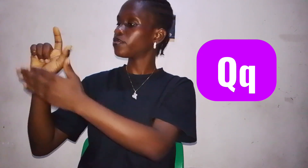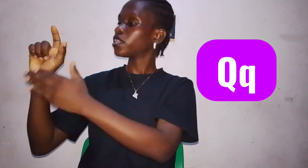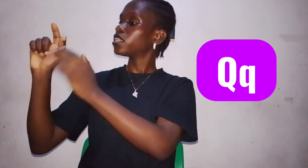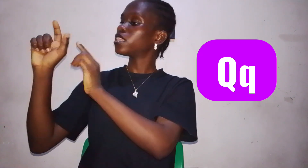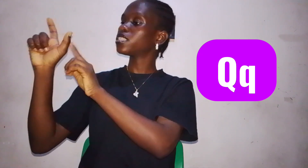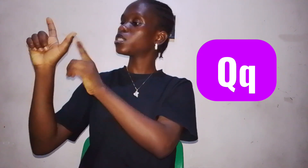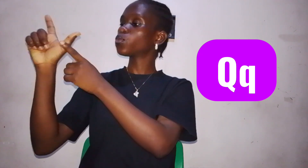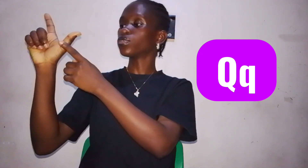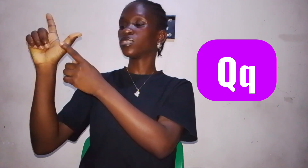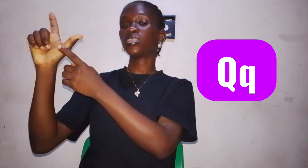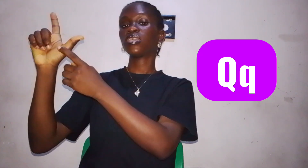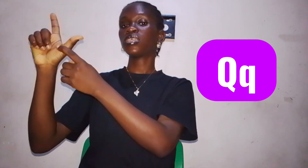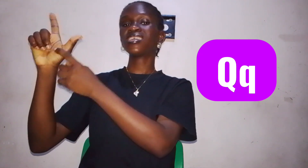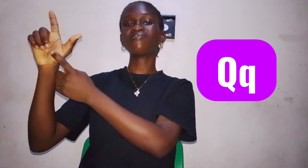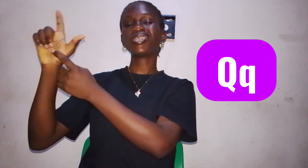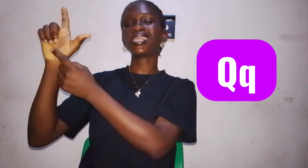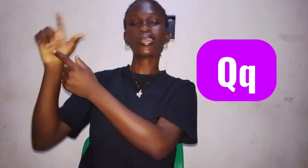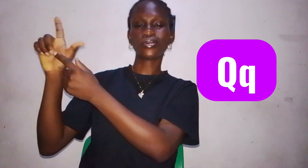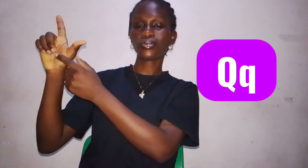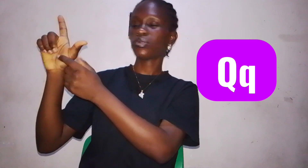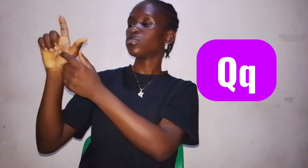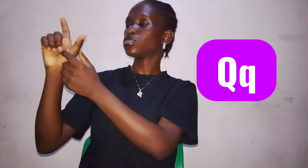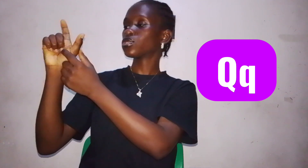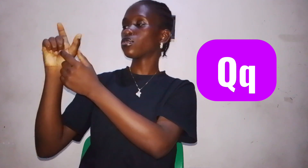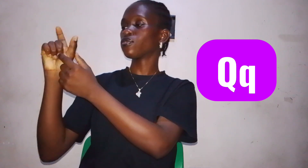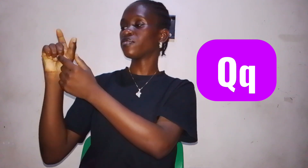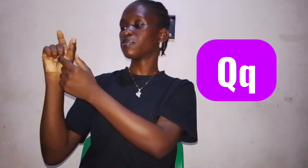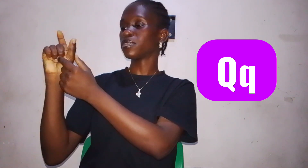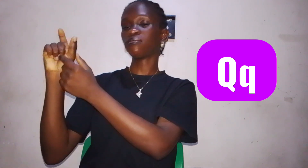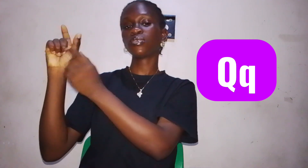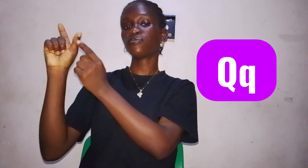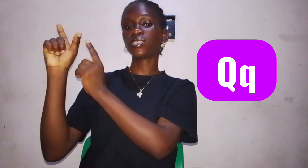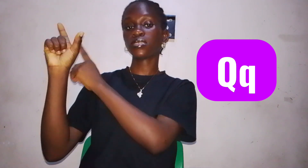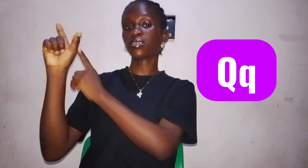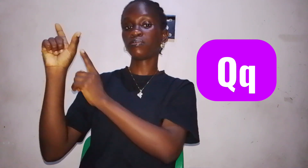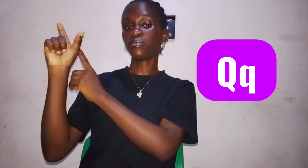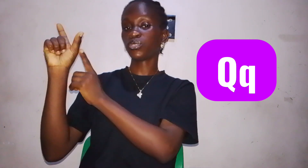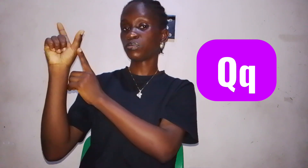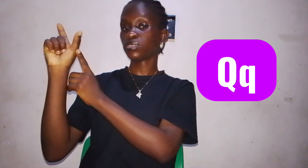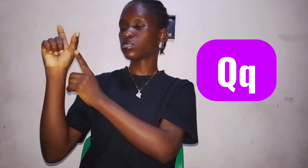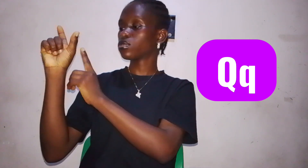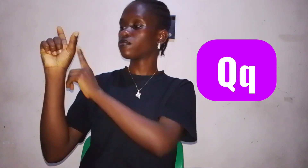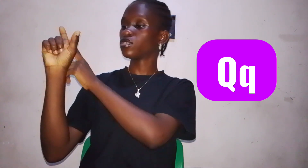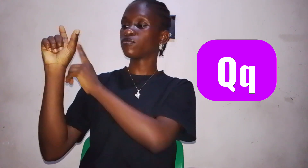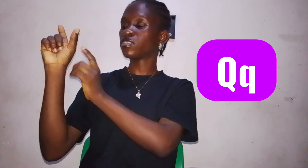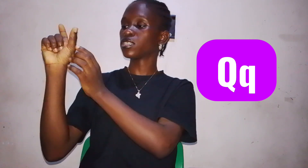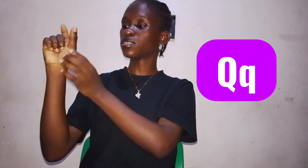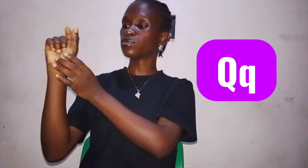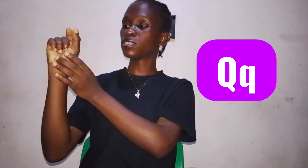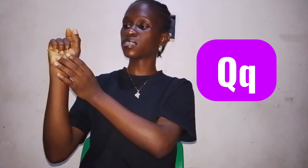them. Then this one, instead of doing the L, just curve it a little bit, just curve the two fingers a little bit